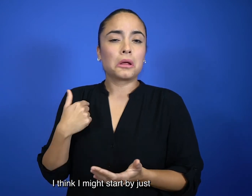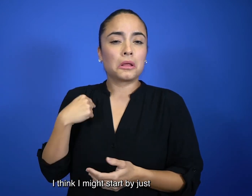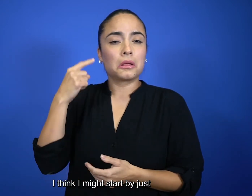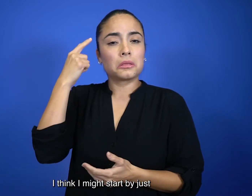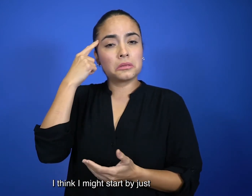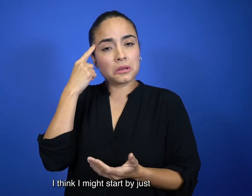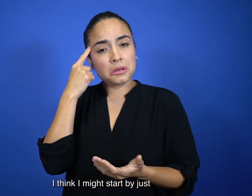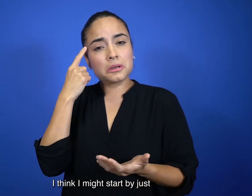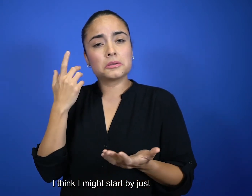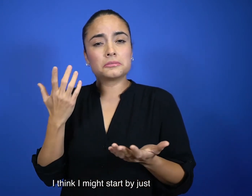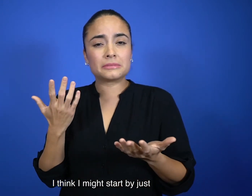just